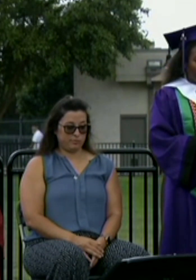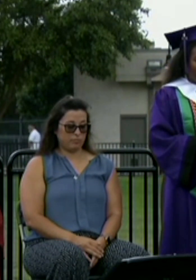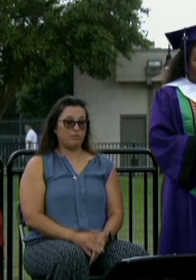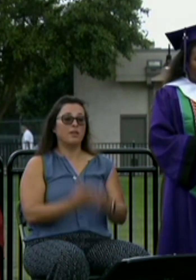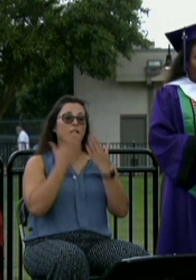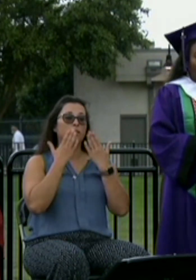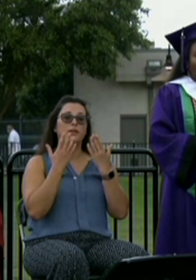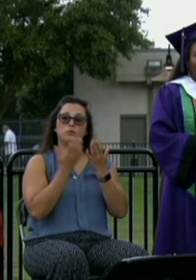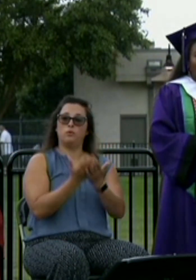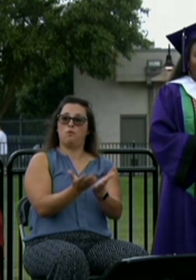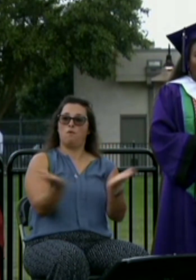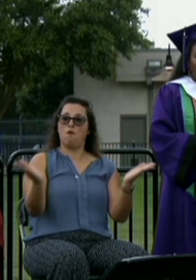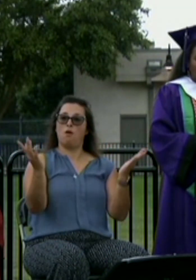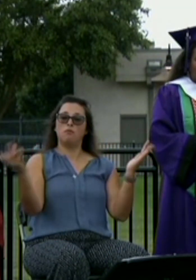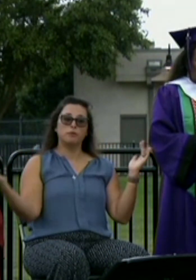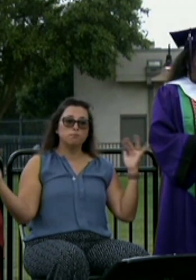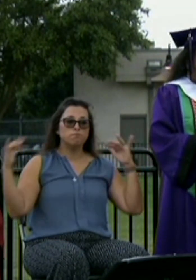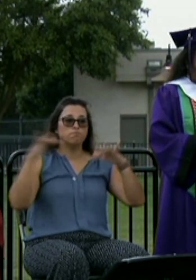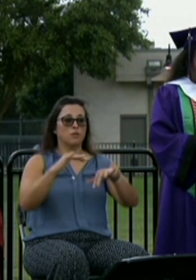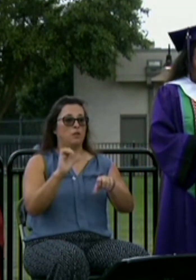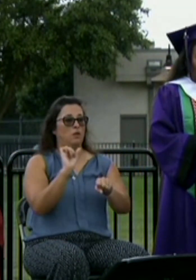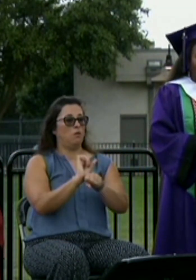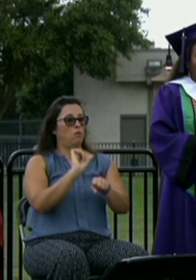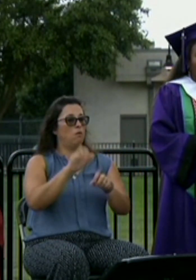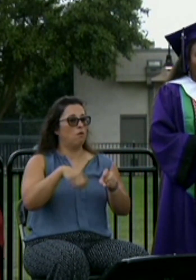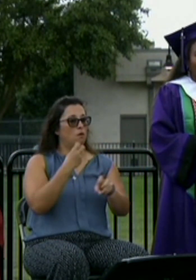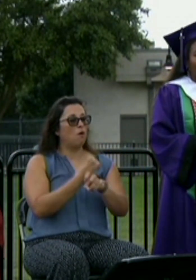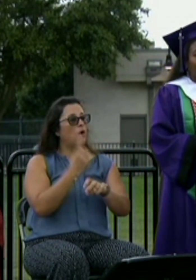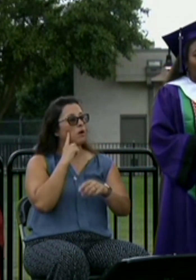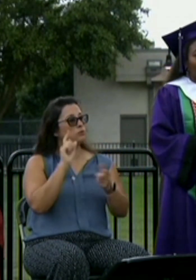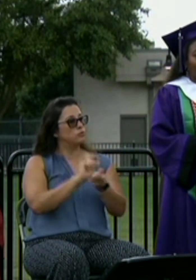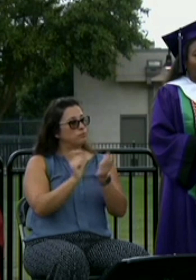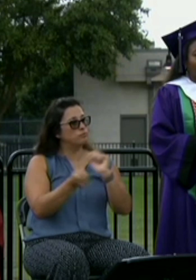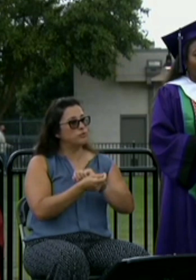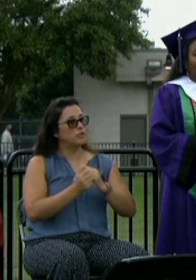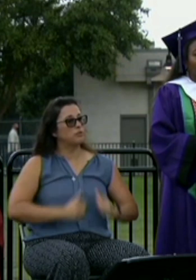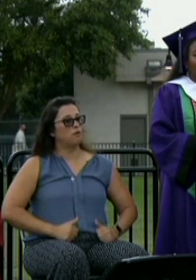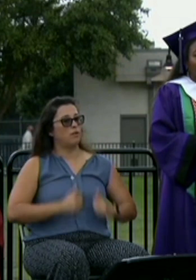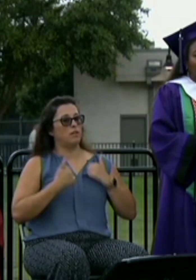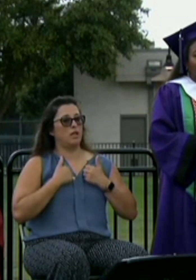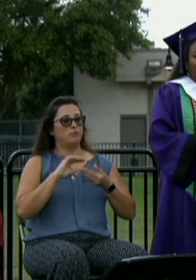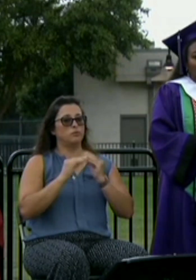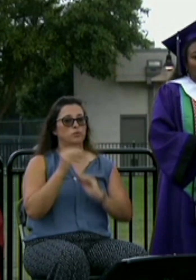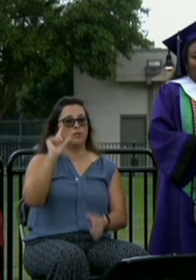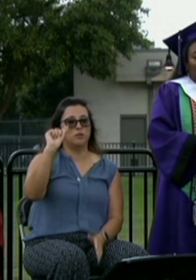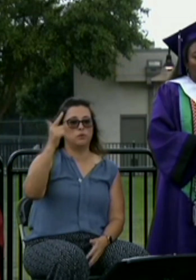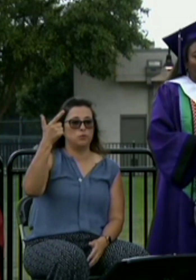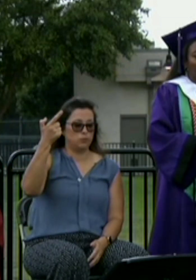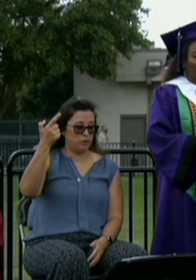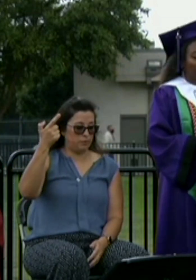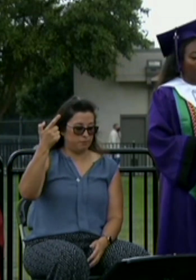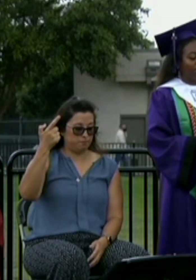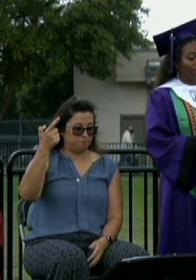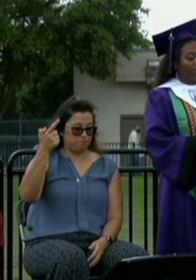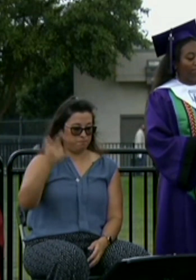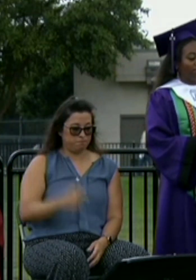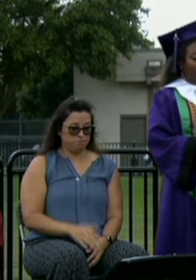Thank you all for being here and working hard to make a difference in the lives of the class of 2021.